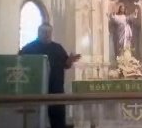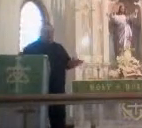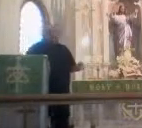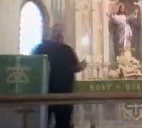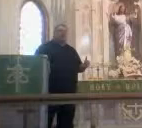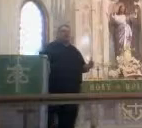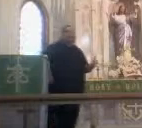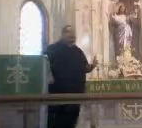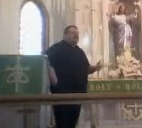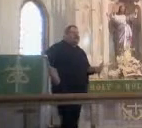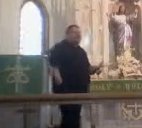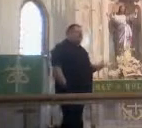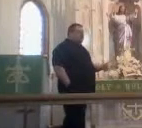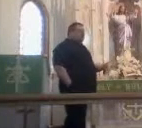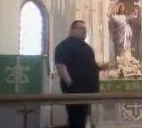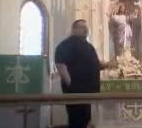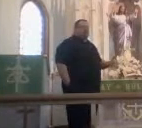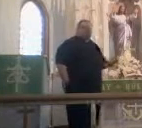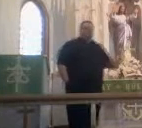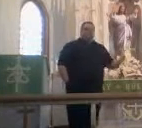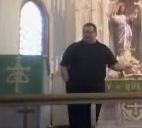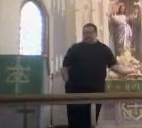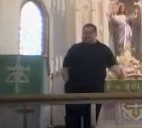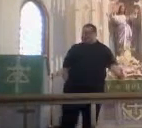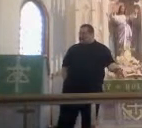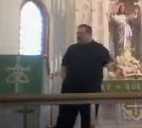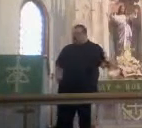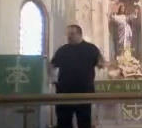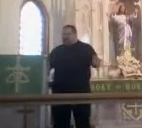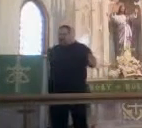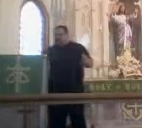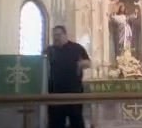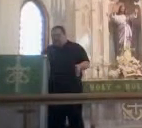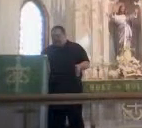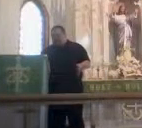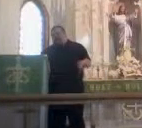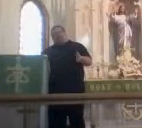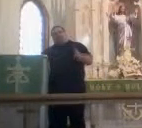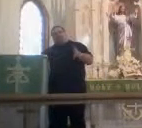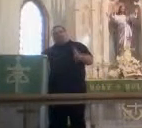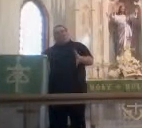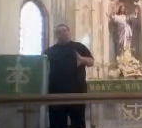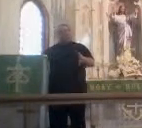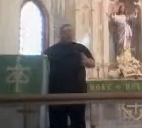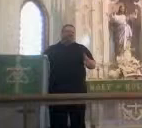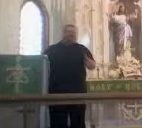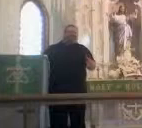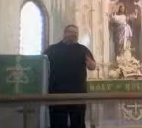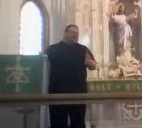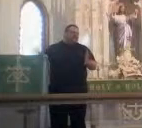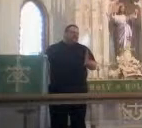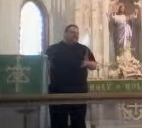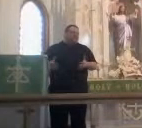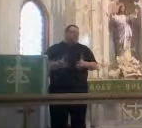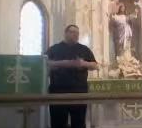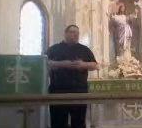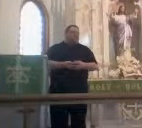was not going to let Elijah's temporary feelings get in the way of the life that God had planned for